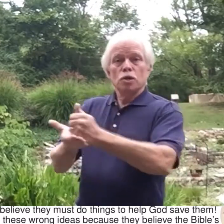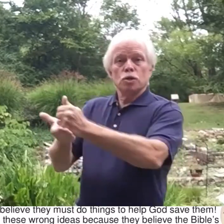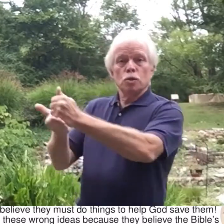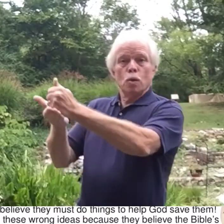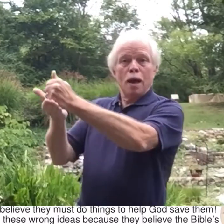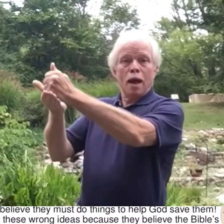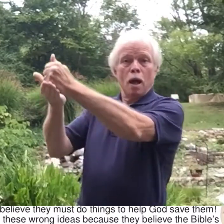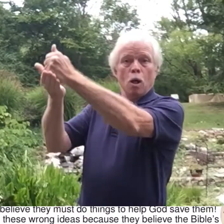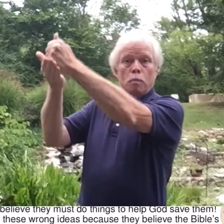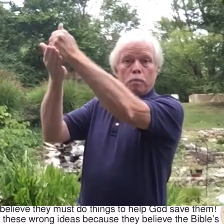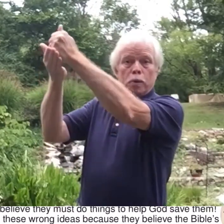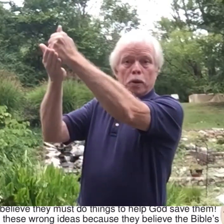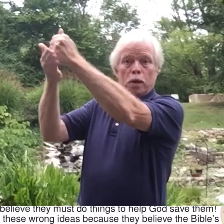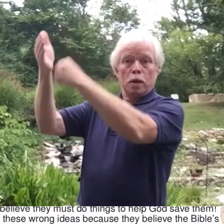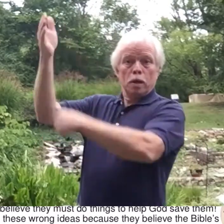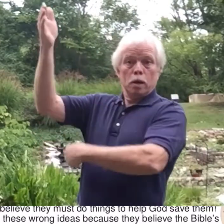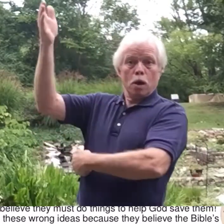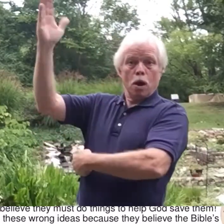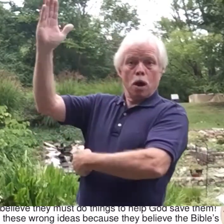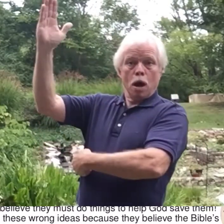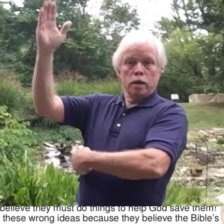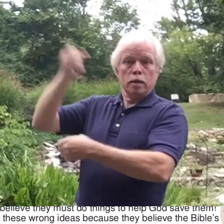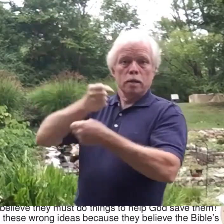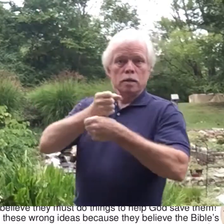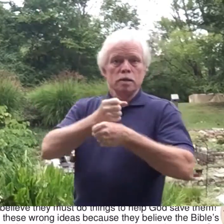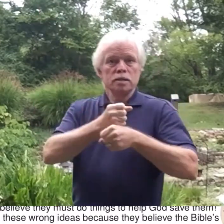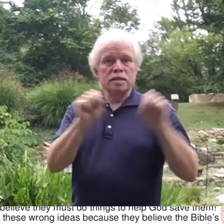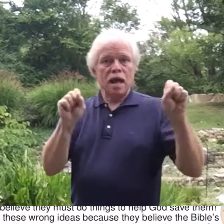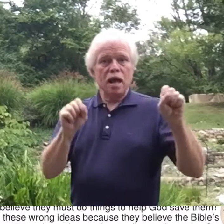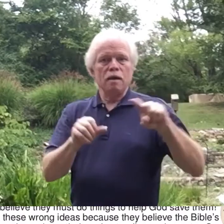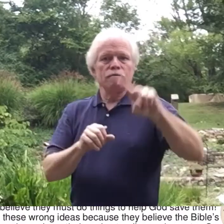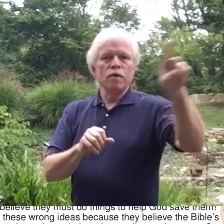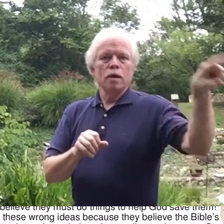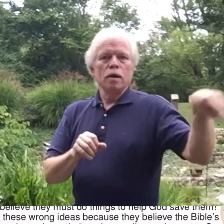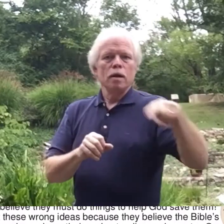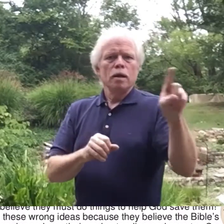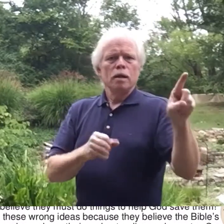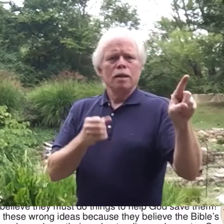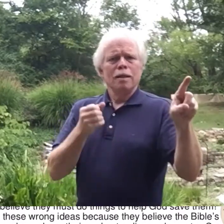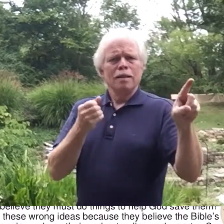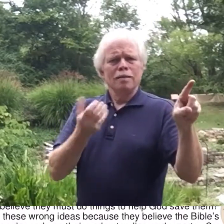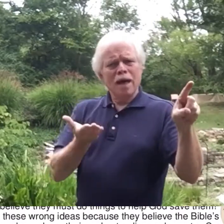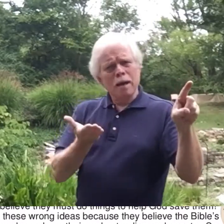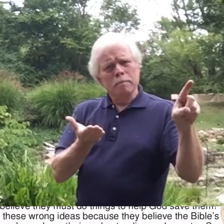to help God save them.